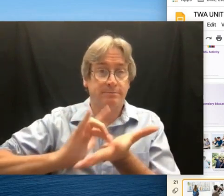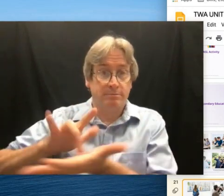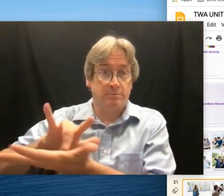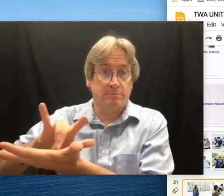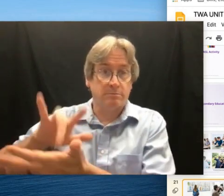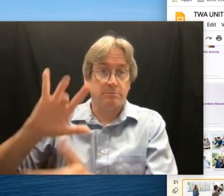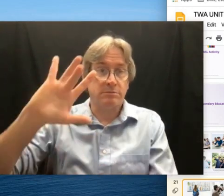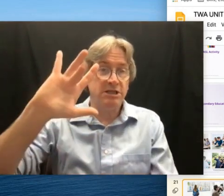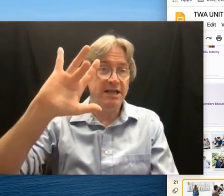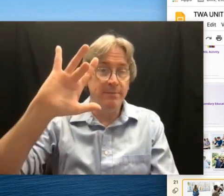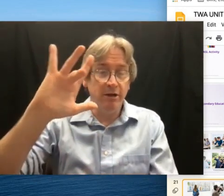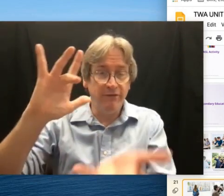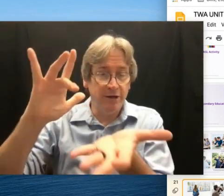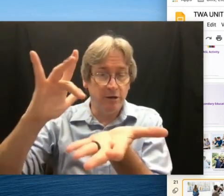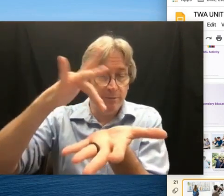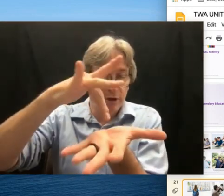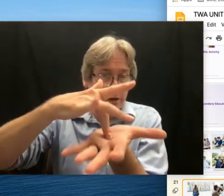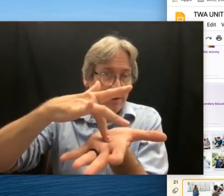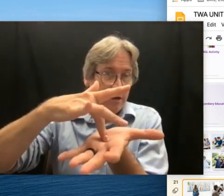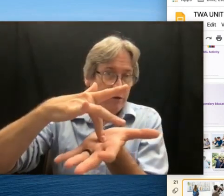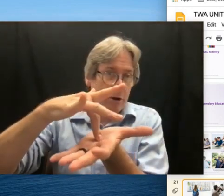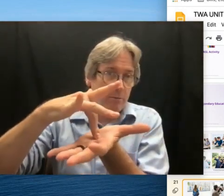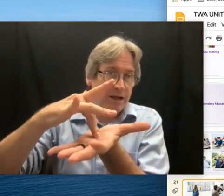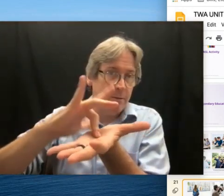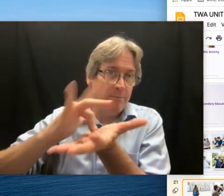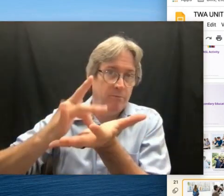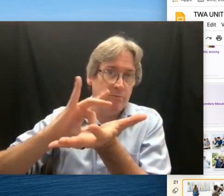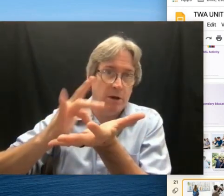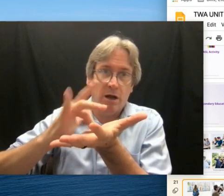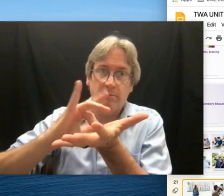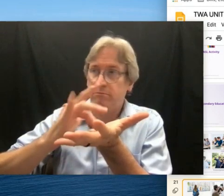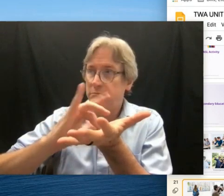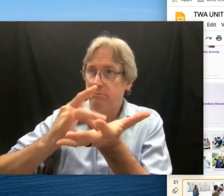Medical. Take the middle finger and put it in the middle of your palm like a